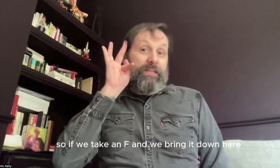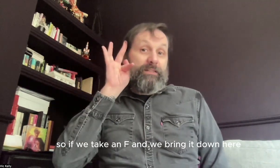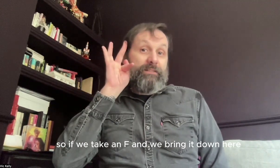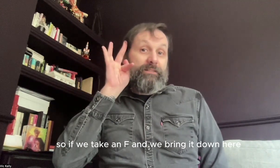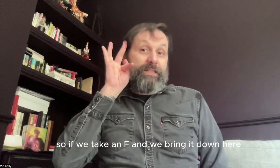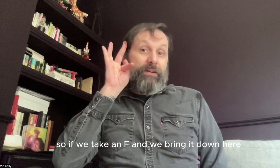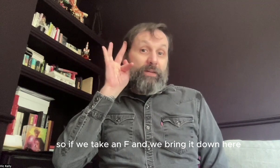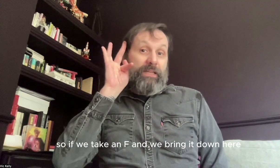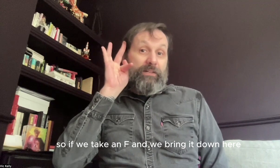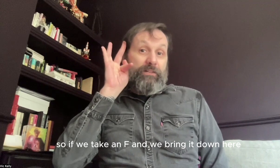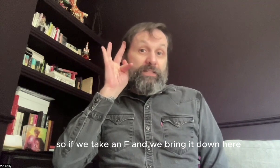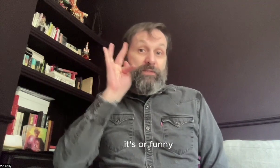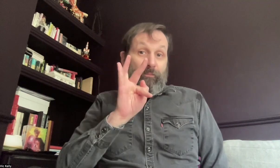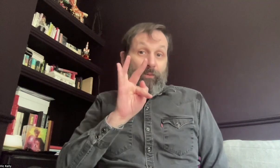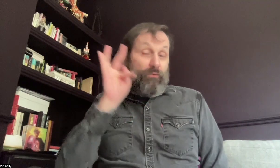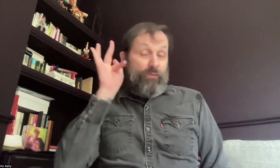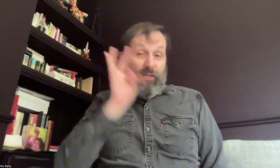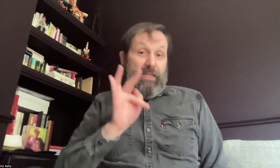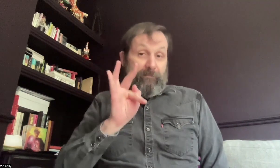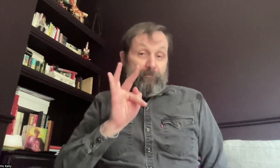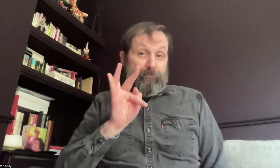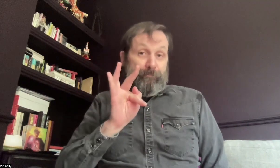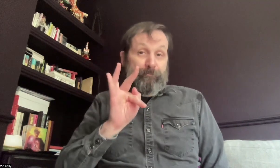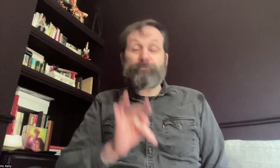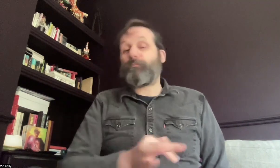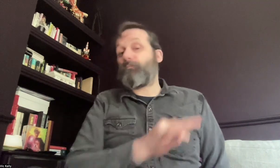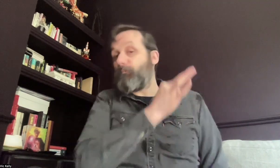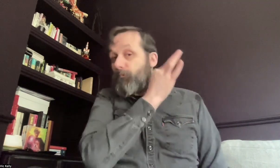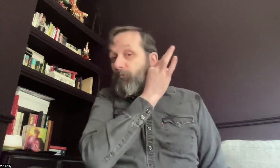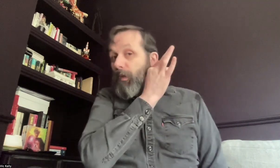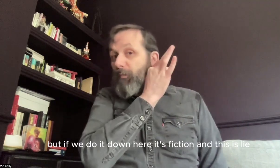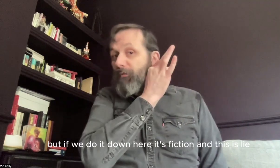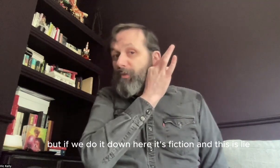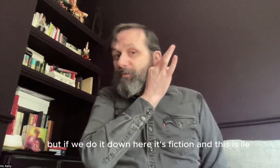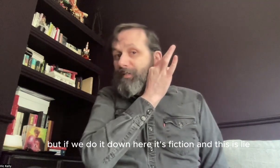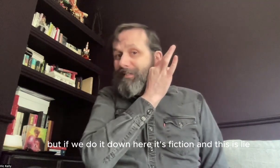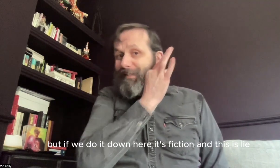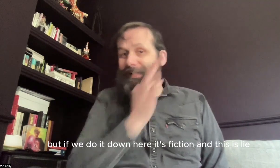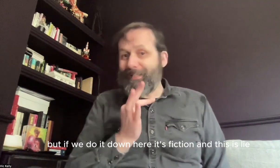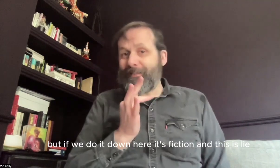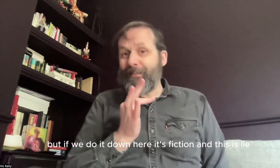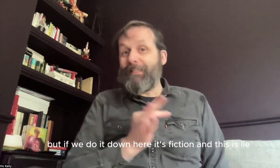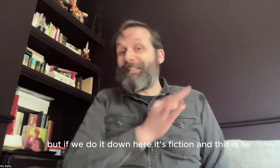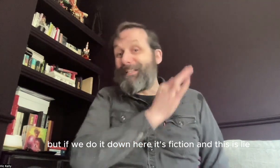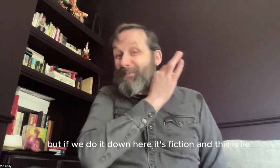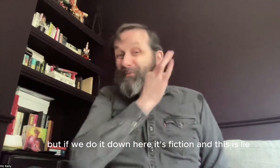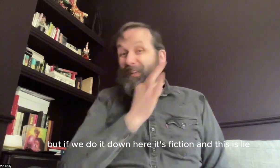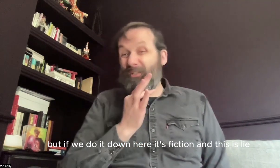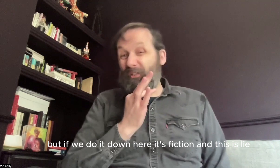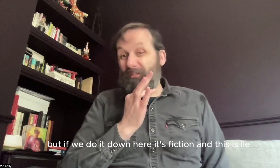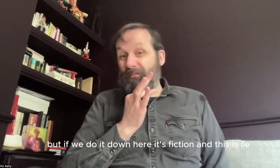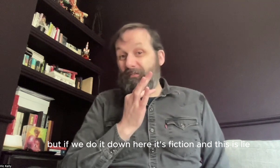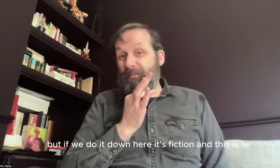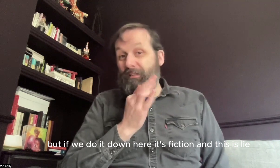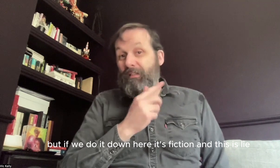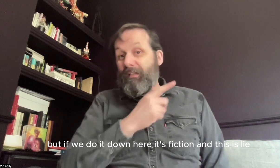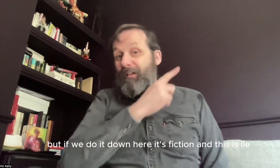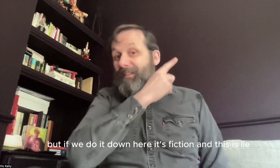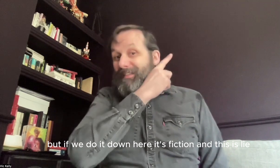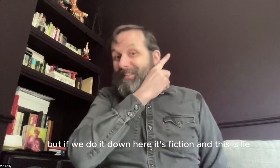it down here, it's funny. But if we do it down here, it's fiction. And this